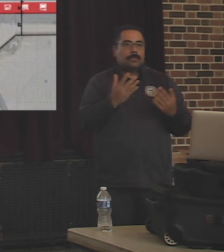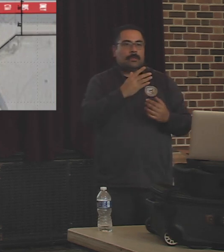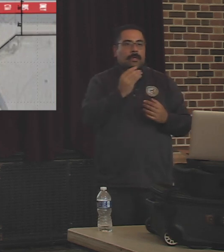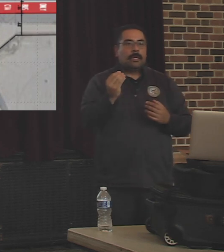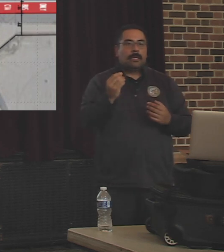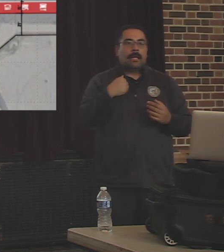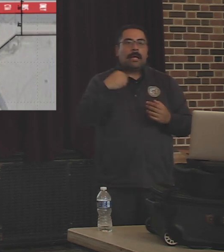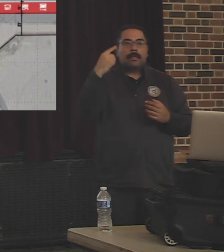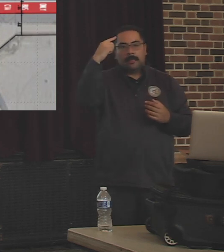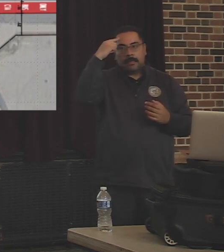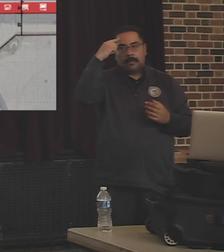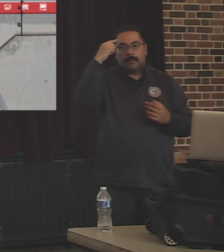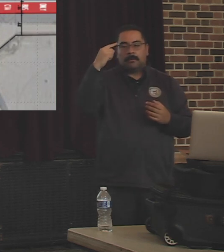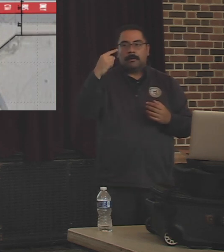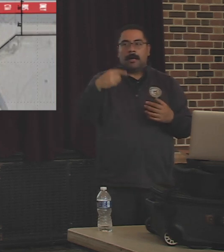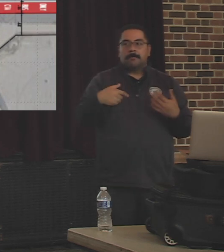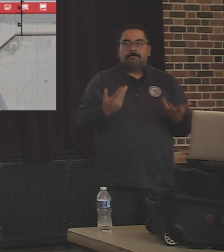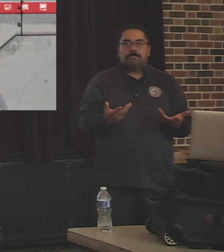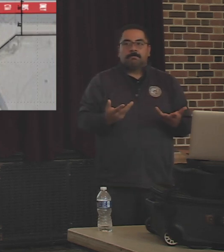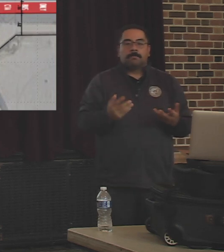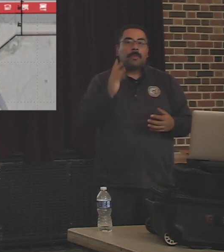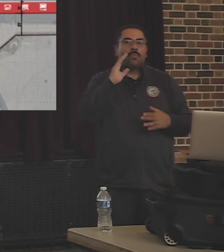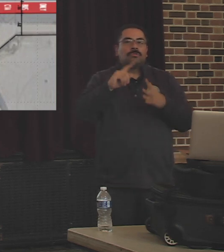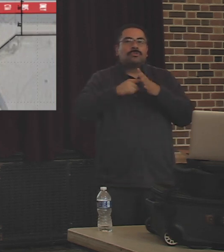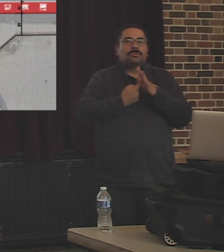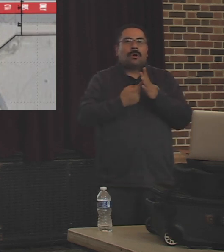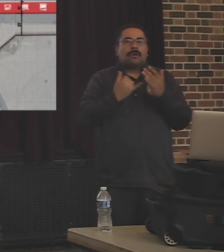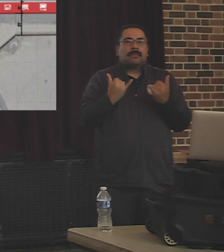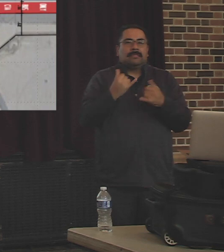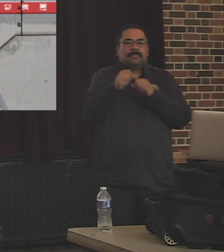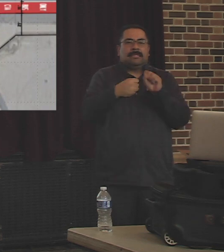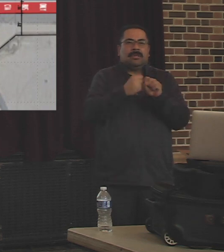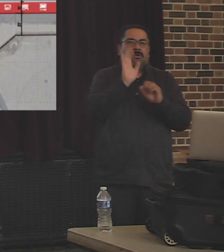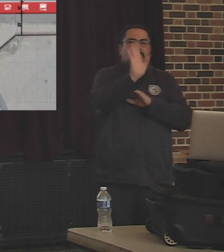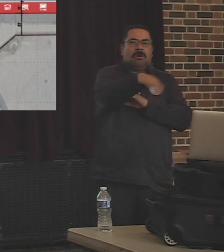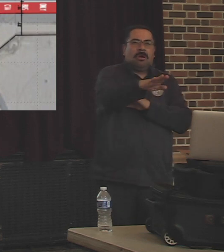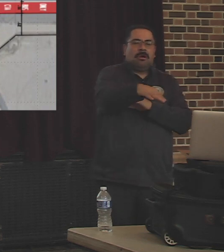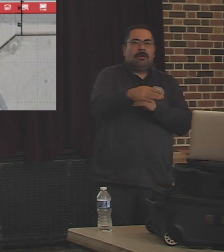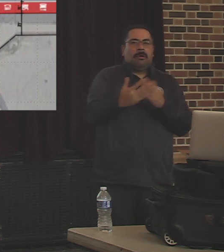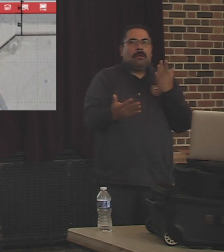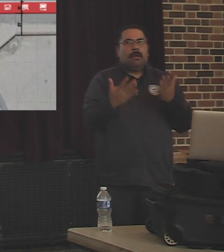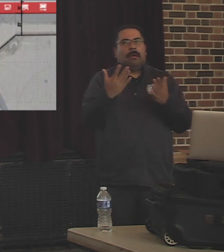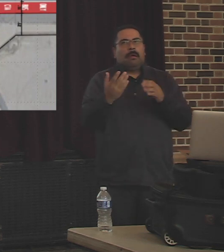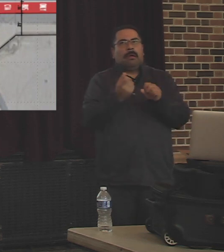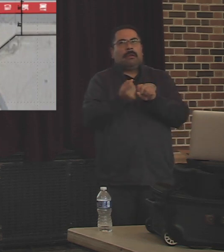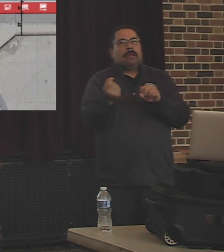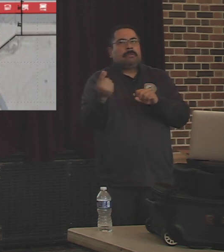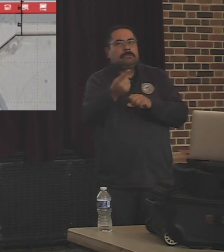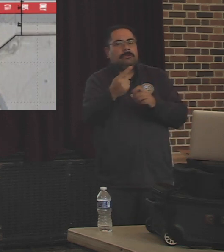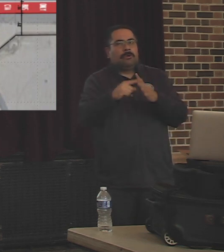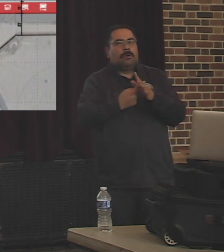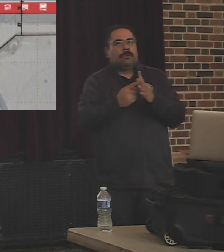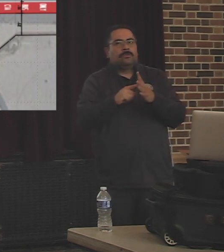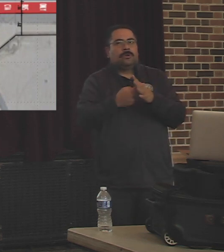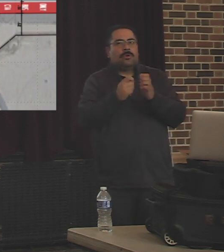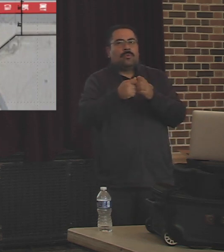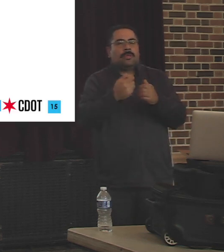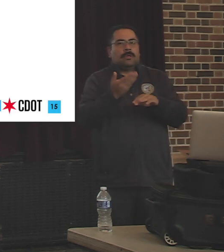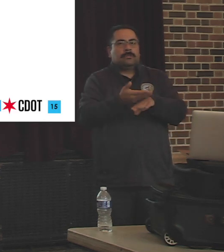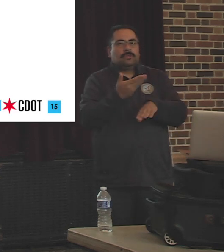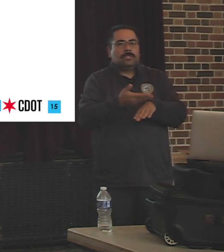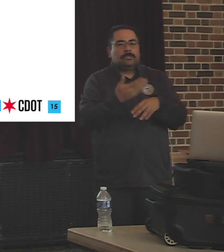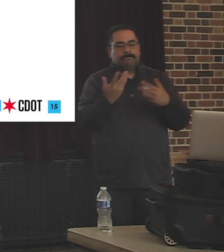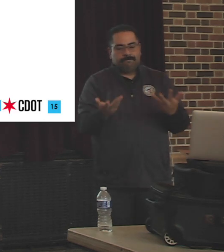that I think is going to start late this year, more likely early next year in terms of construction.